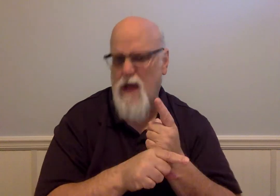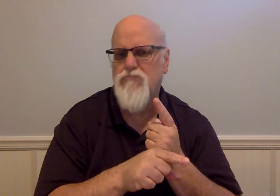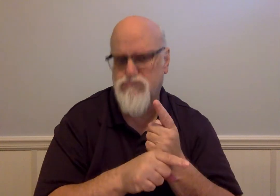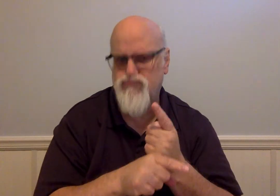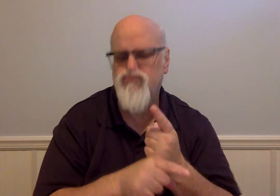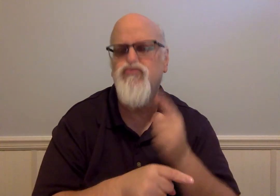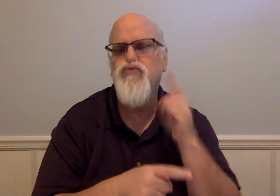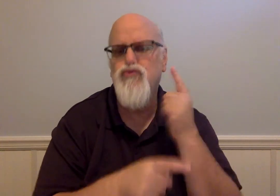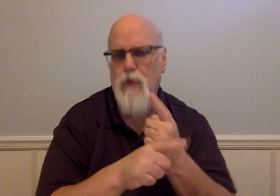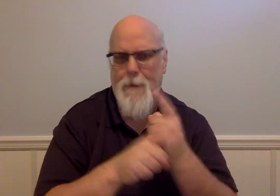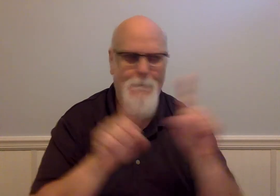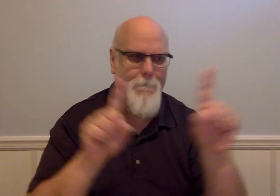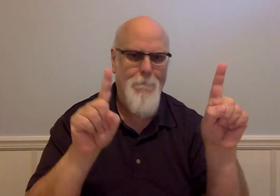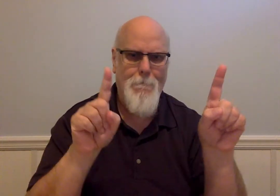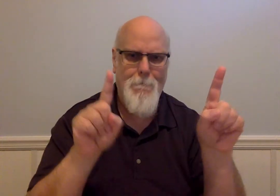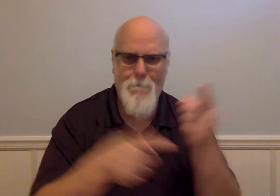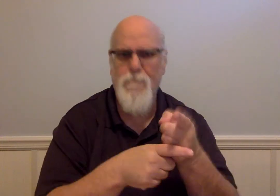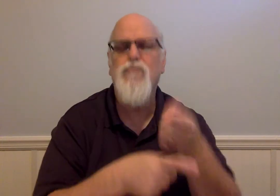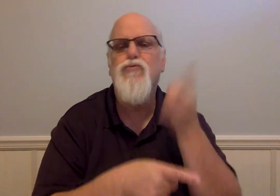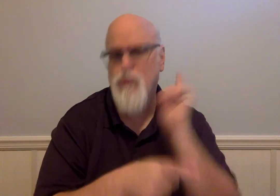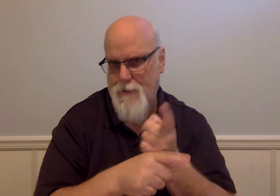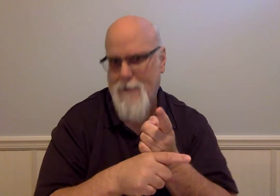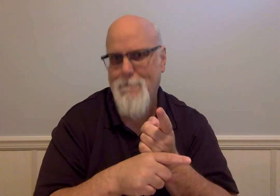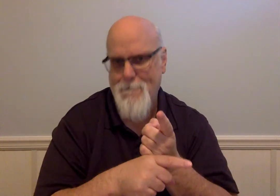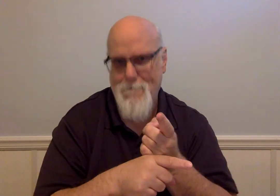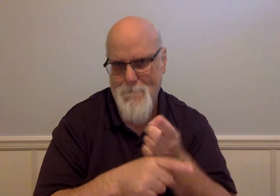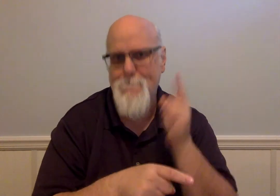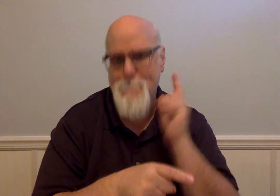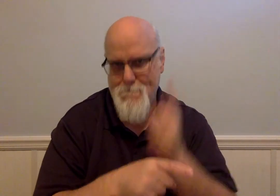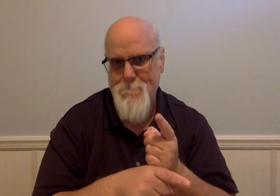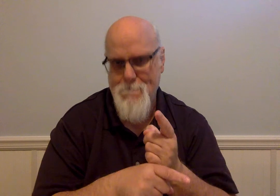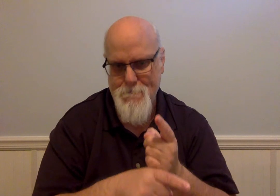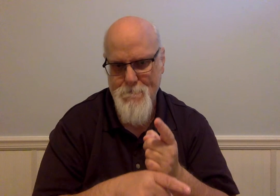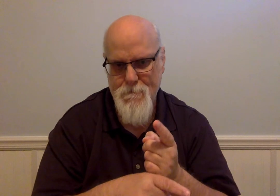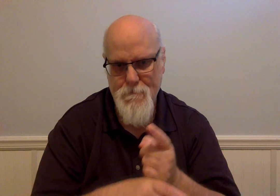So you are right. That is correct. That's the sign for you're right.